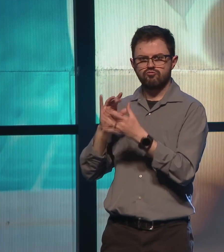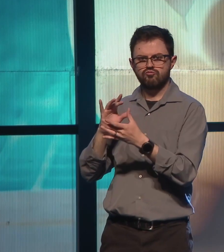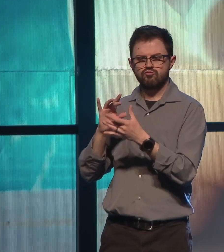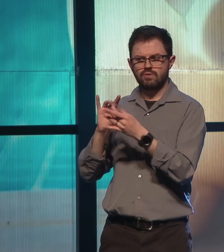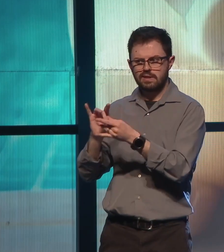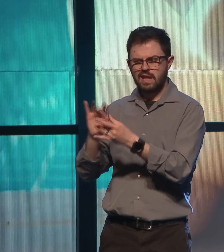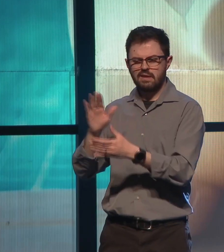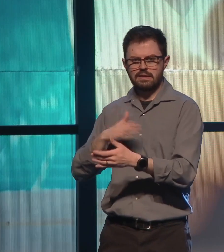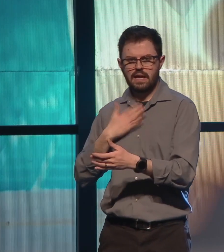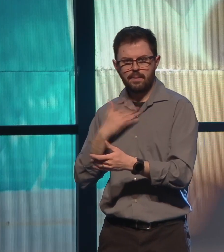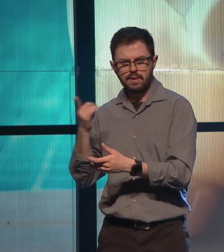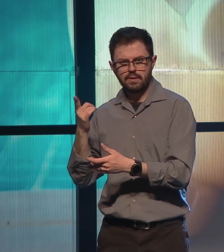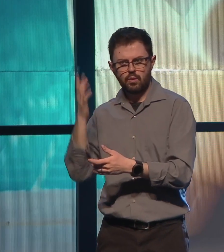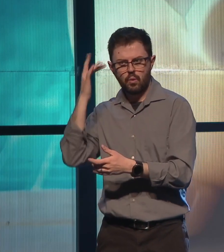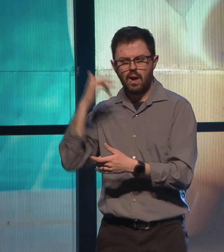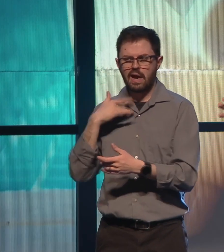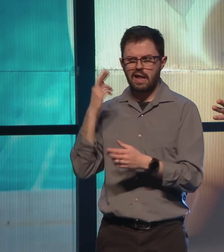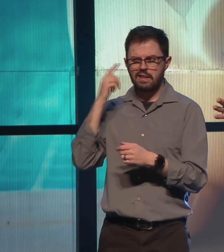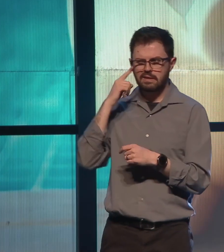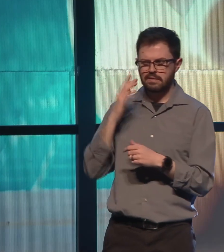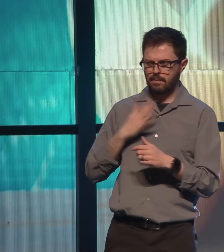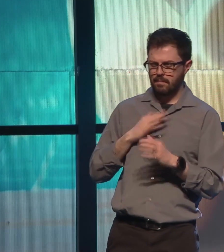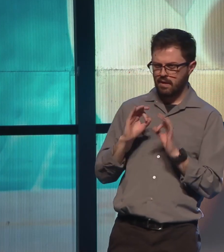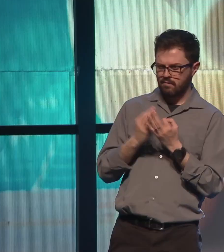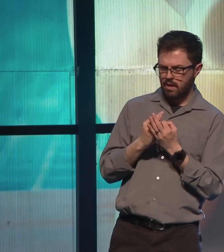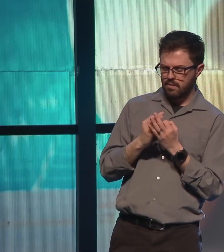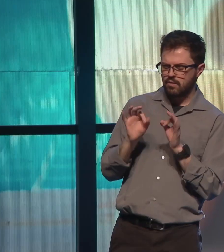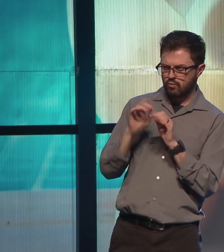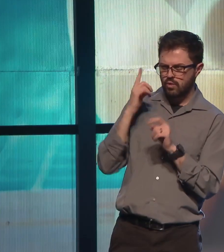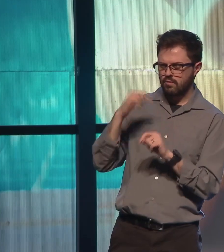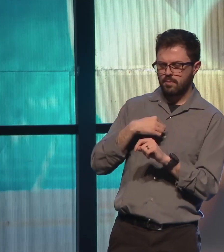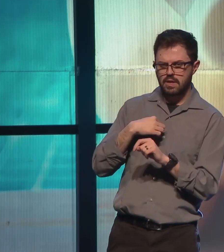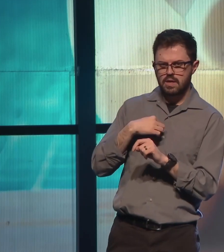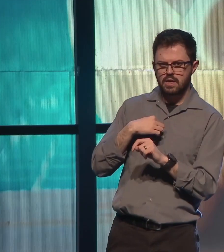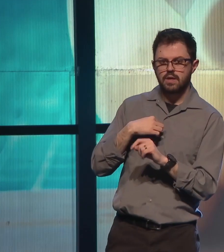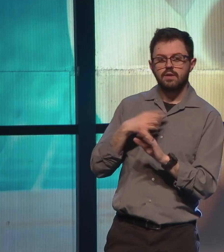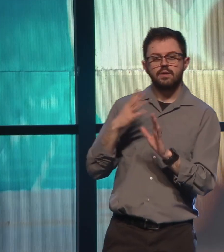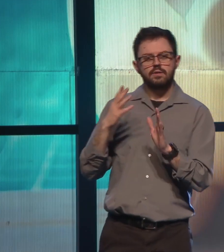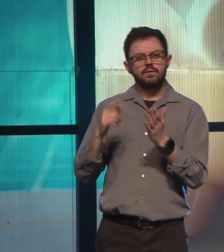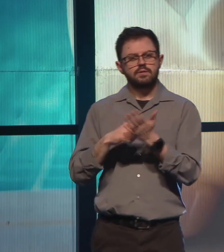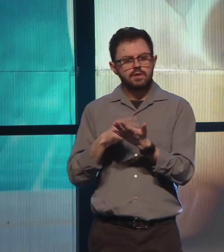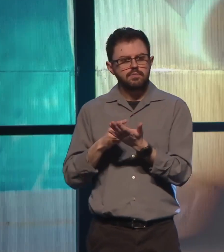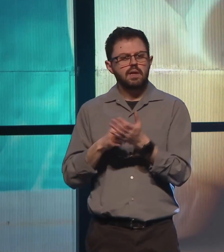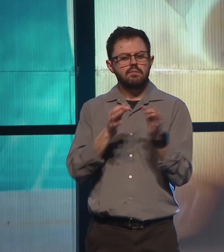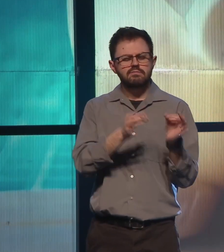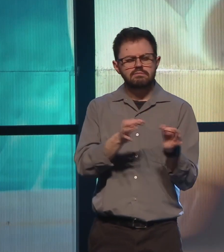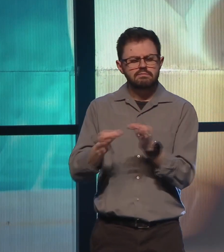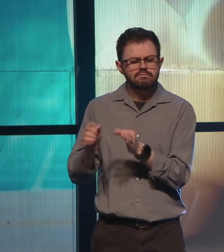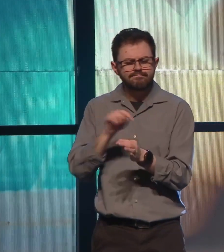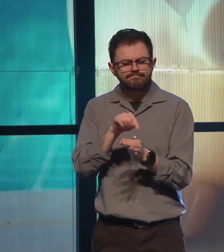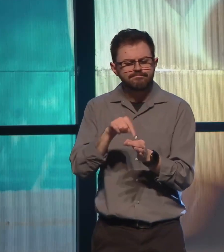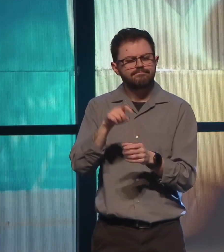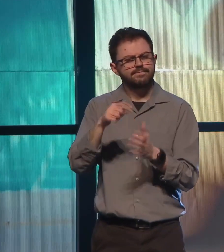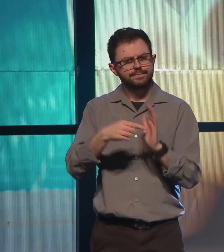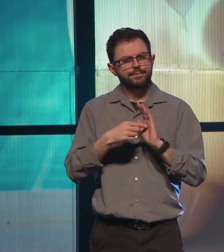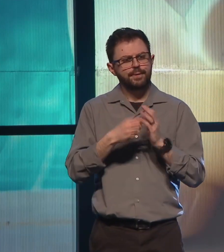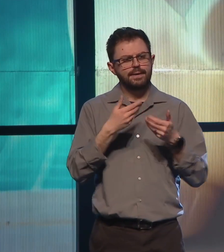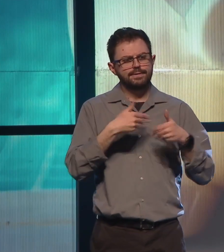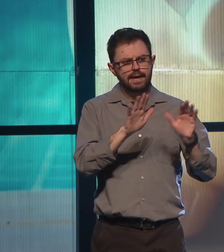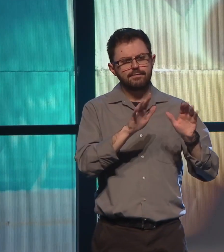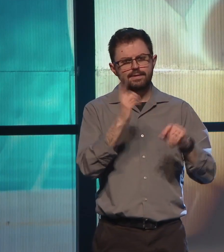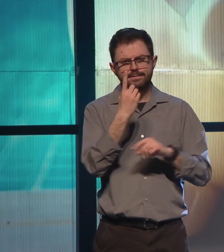me, for our family. So it's not to say that there aren't moments where we make decisions where we go, yeah, there's sacrifice involved, but there can be joy in